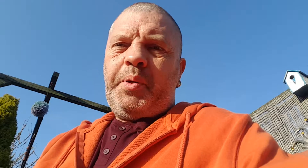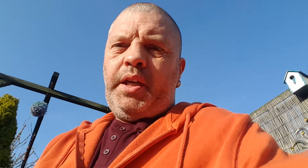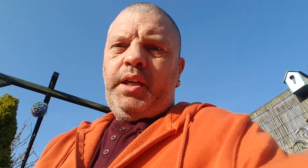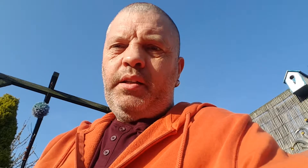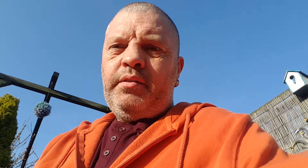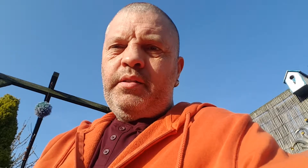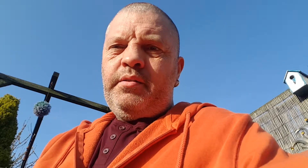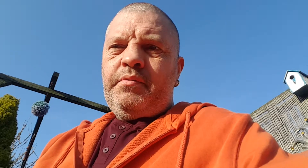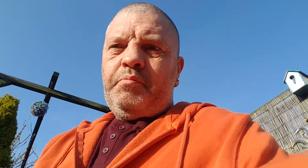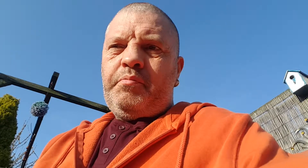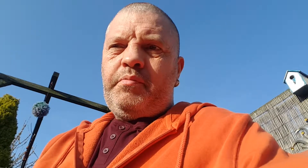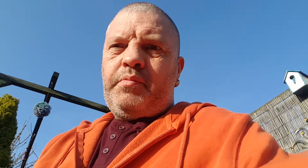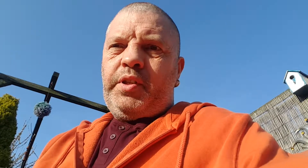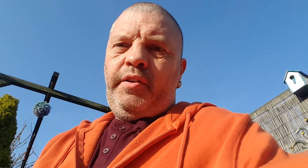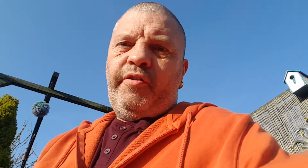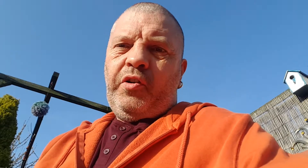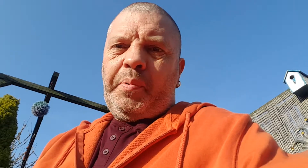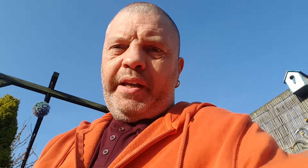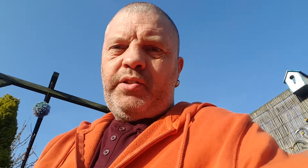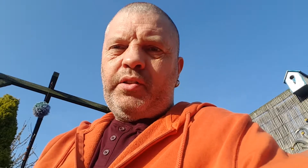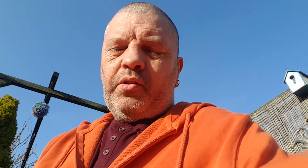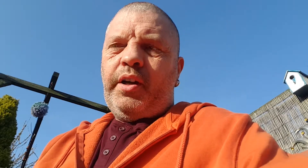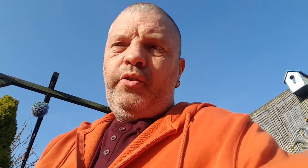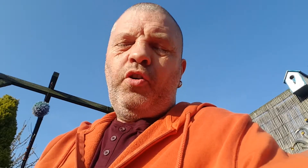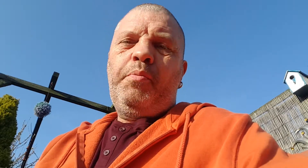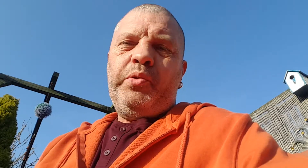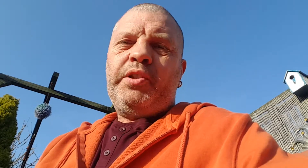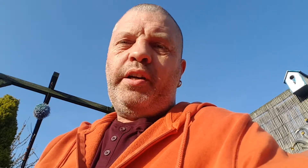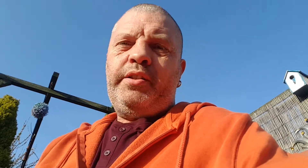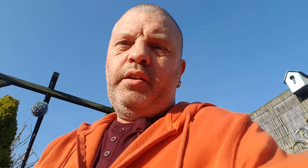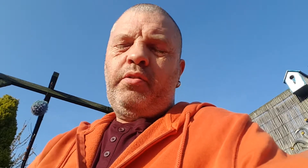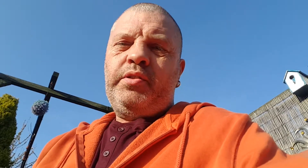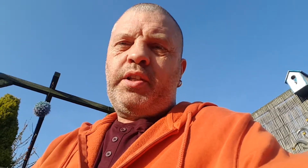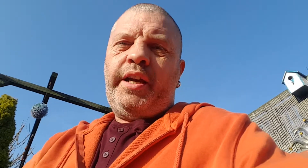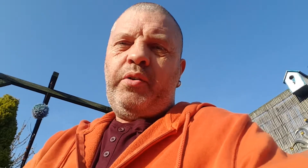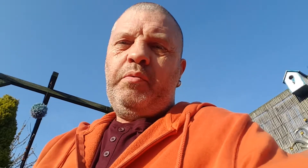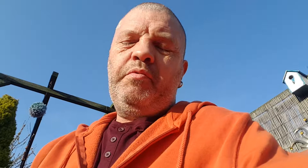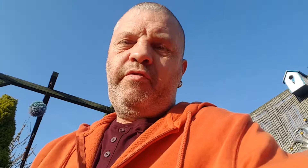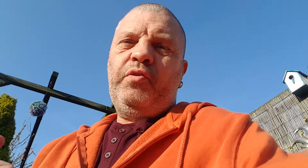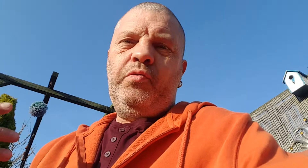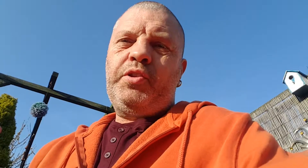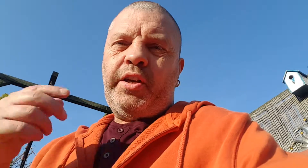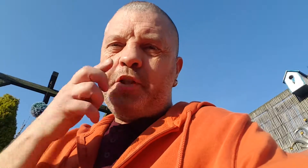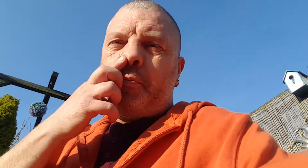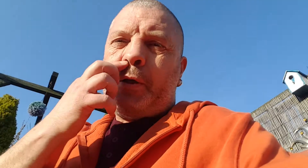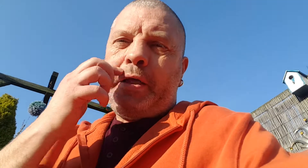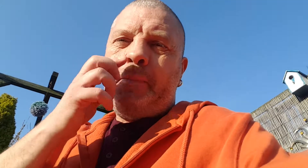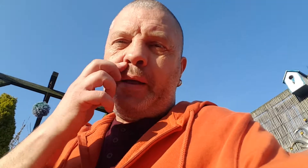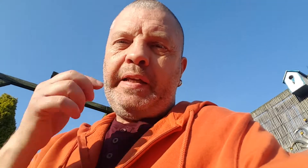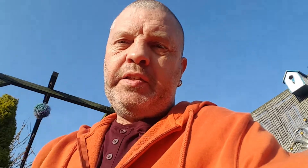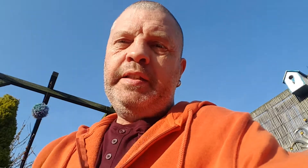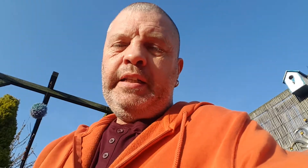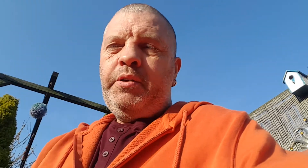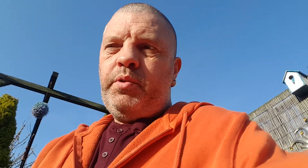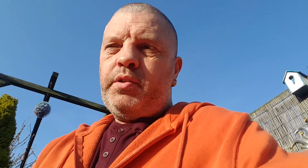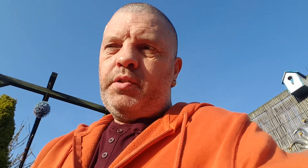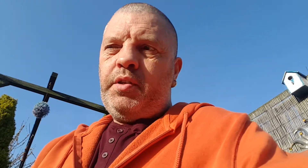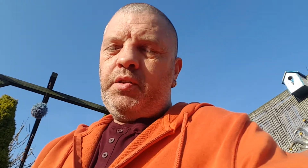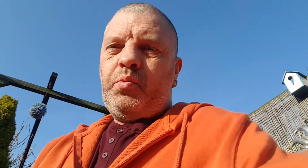ESP D4 bass, or a normal sized long scale full sized body bass, which is what